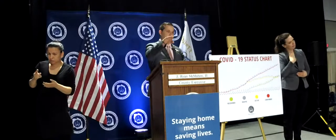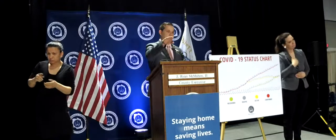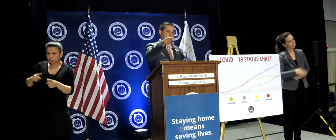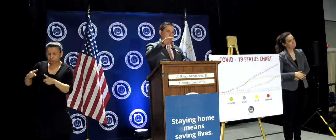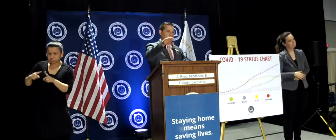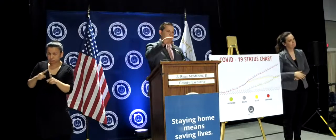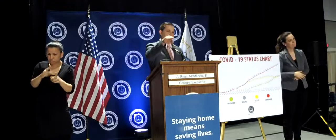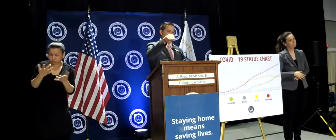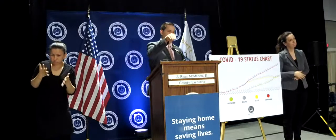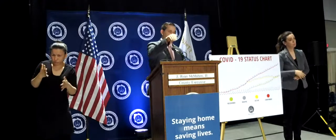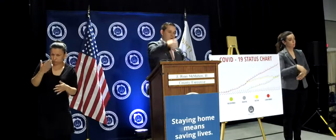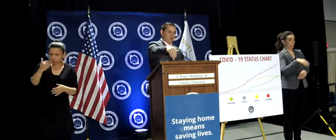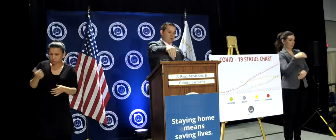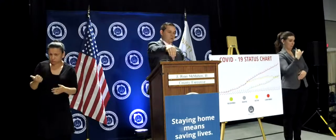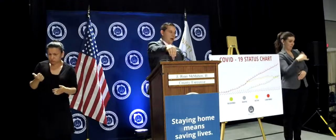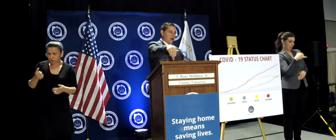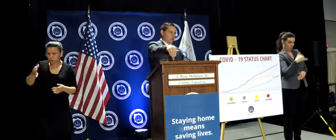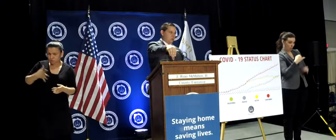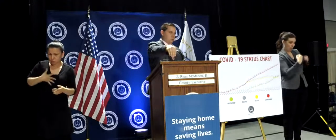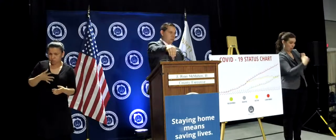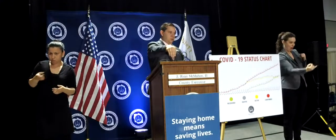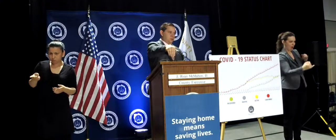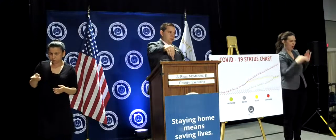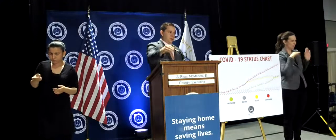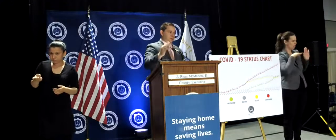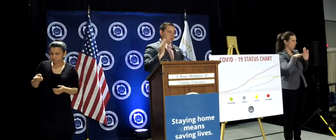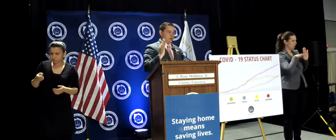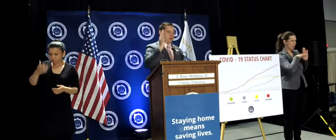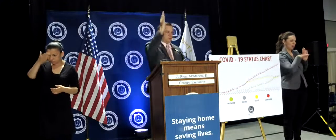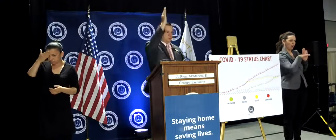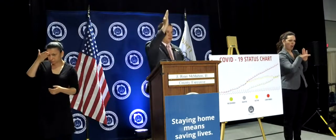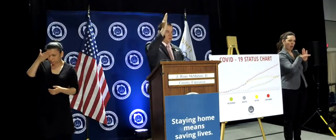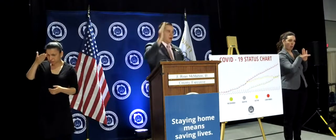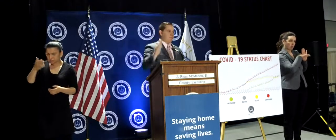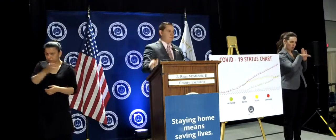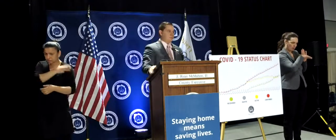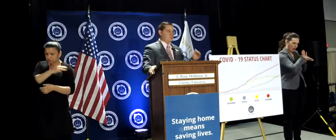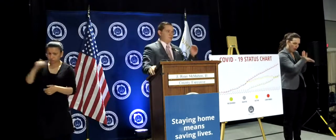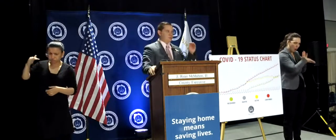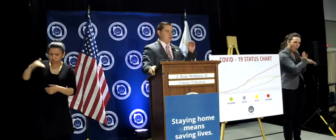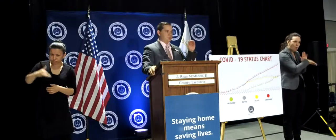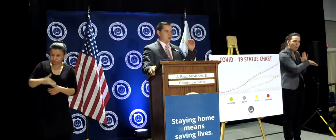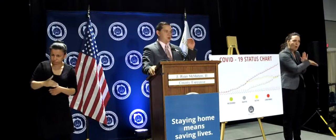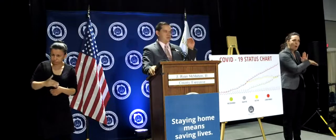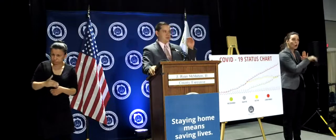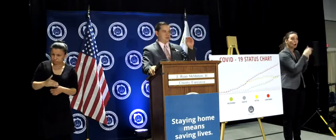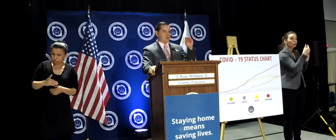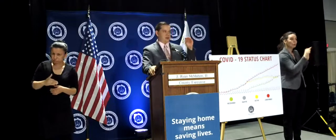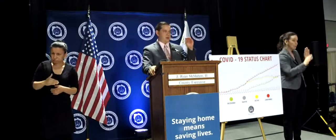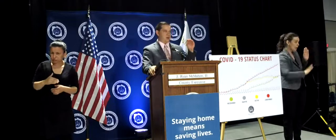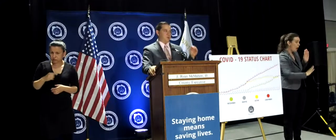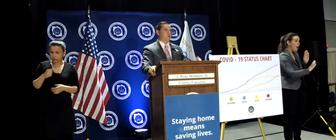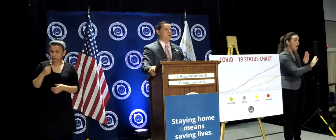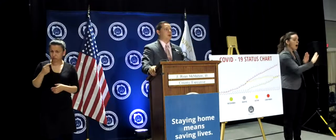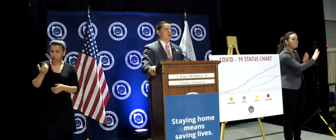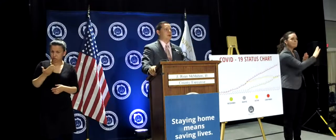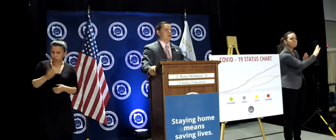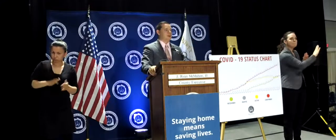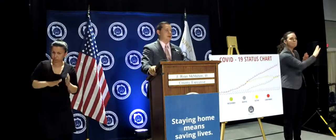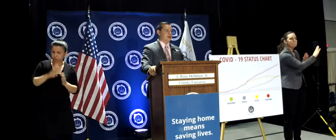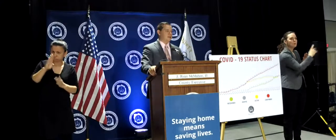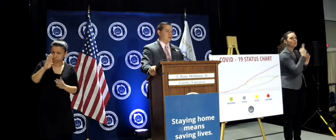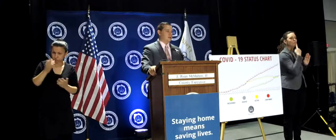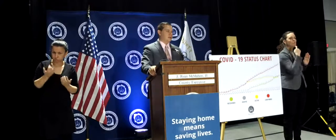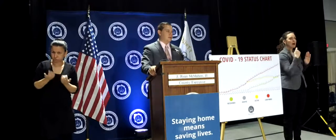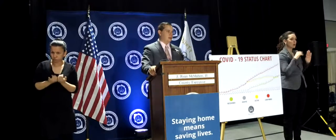yellow curve, when that yellow curve goes down and the green curve keeps going up, you'll see the red curve start to flatten out.